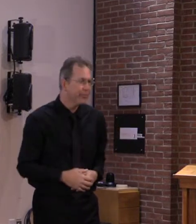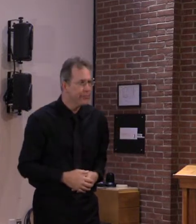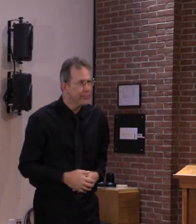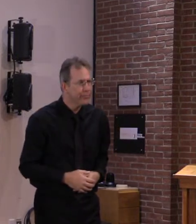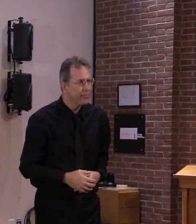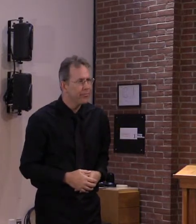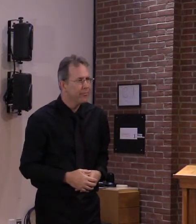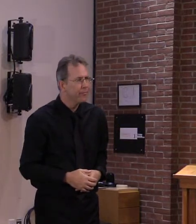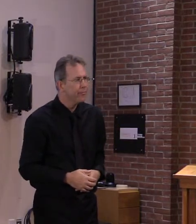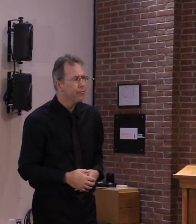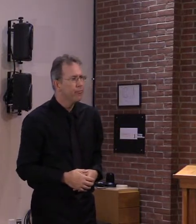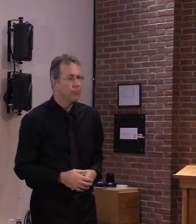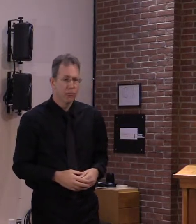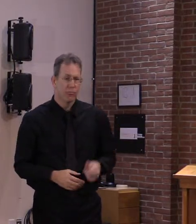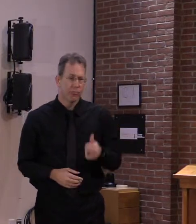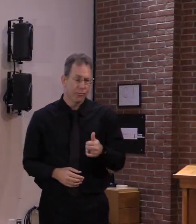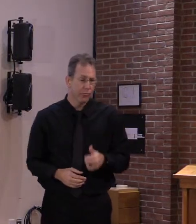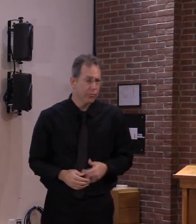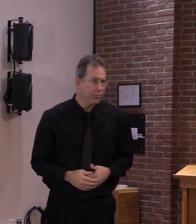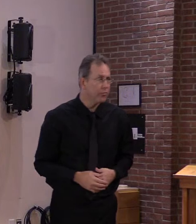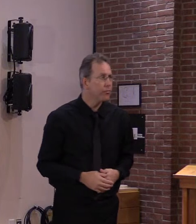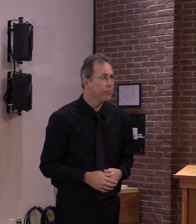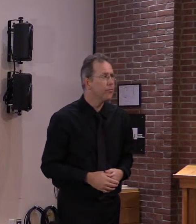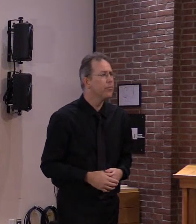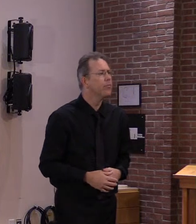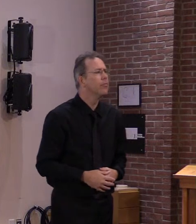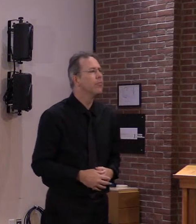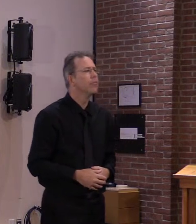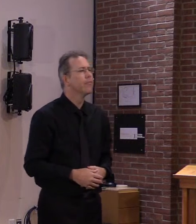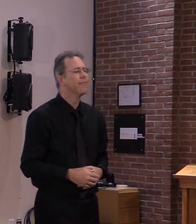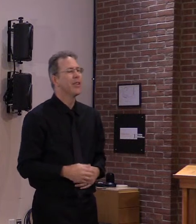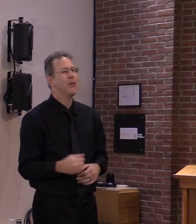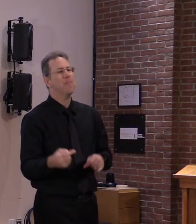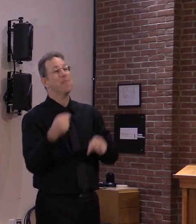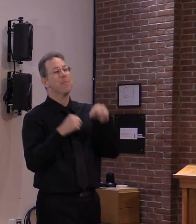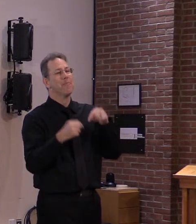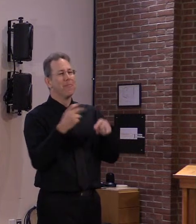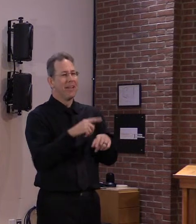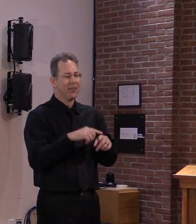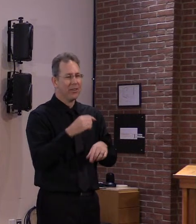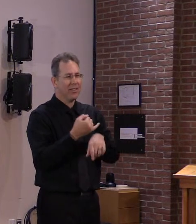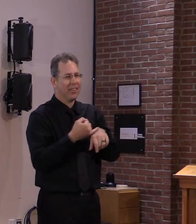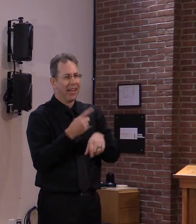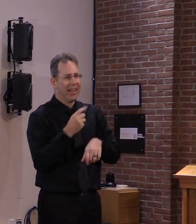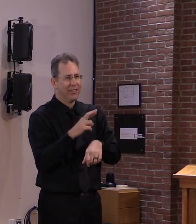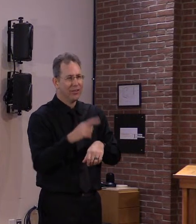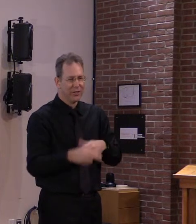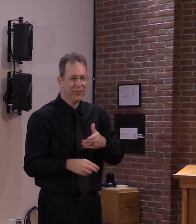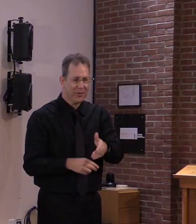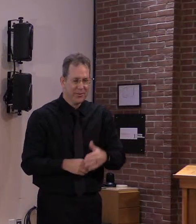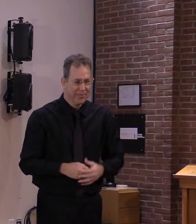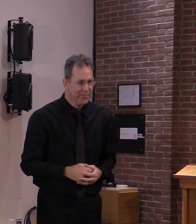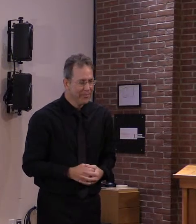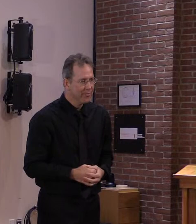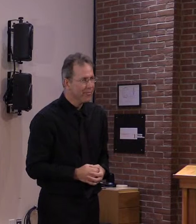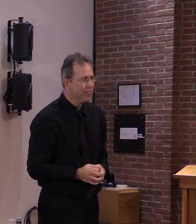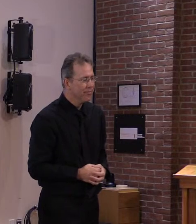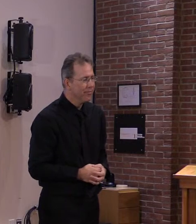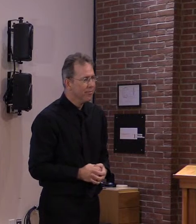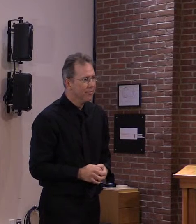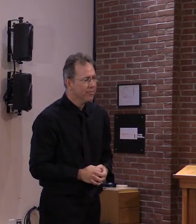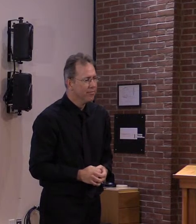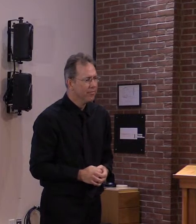Are you concerned, or what is the strategy here? Have either healthcare workers dropped